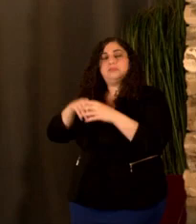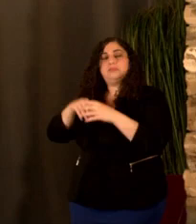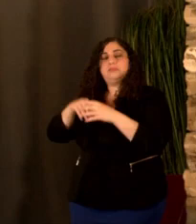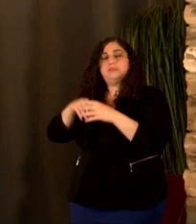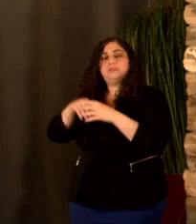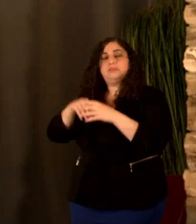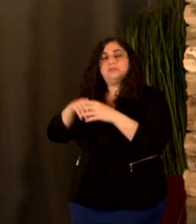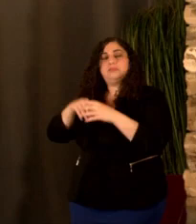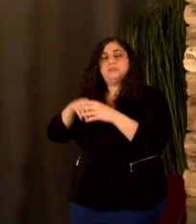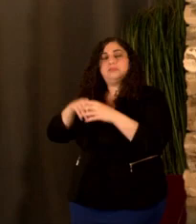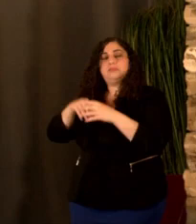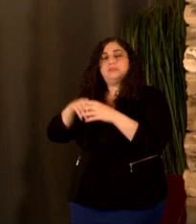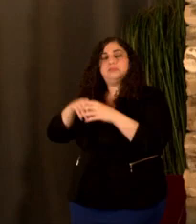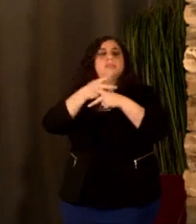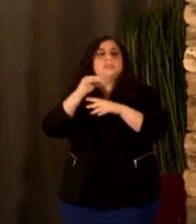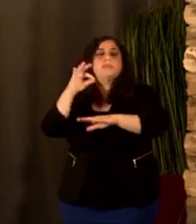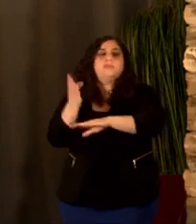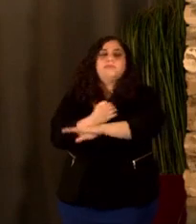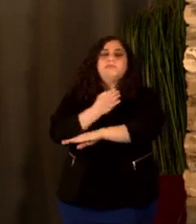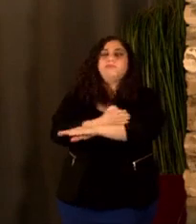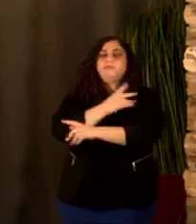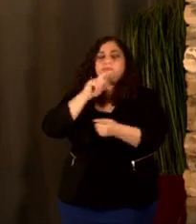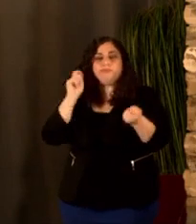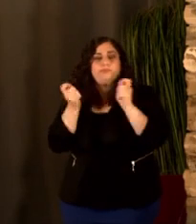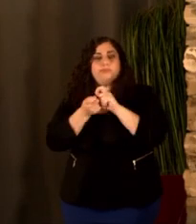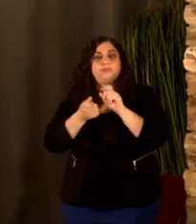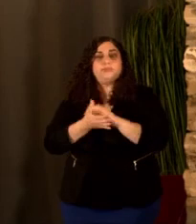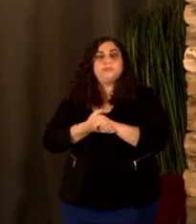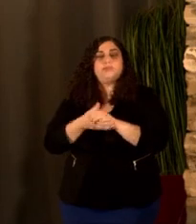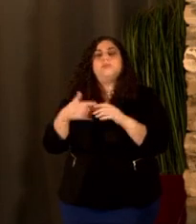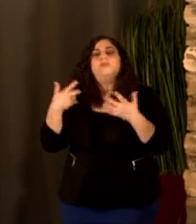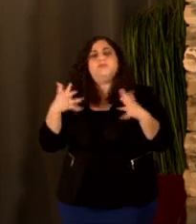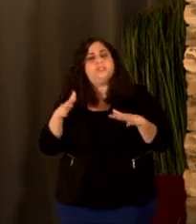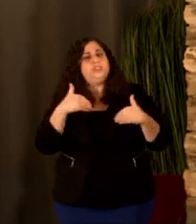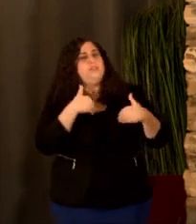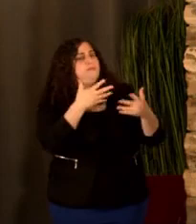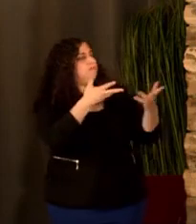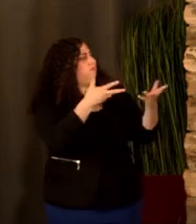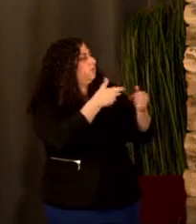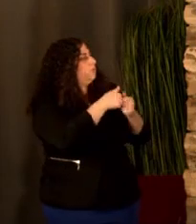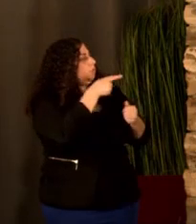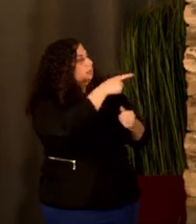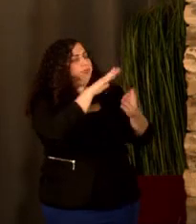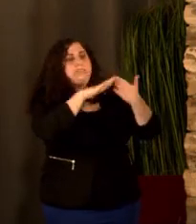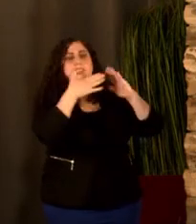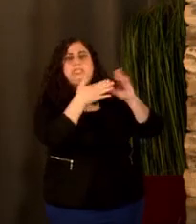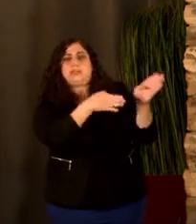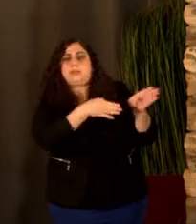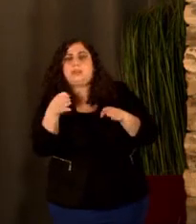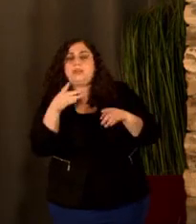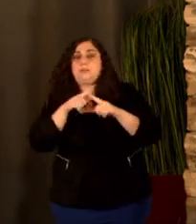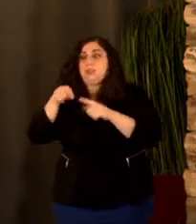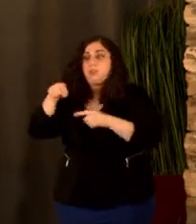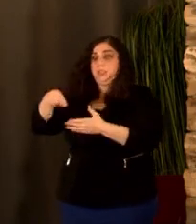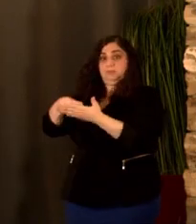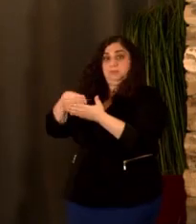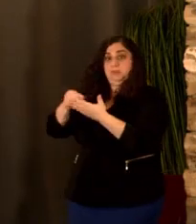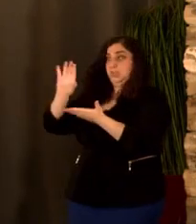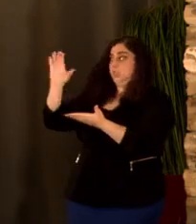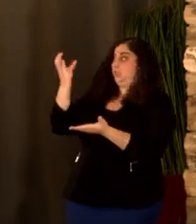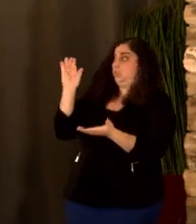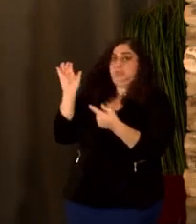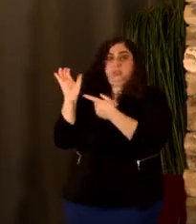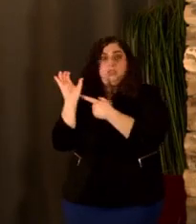conversions. Now you have local planning department issues. We'll have to work through those issues, but these dollars create that flexibility for change of use and